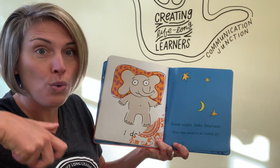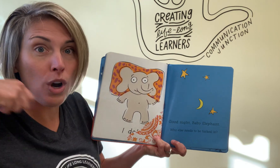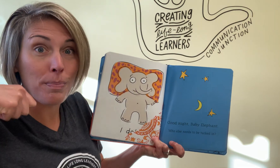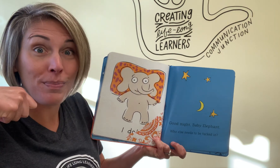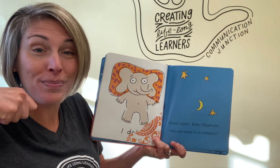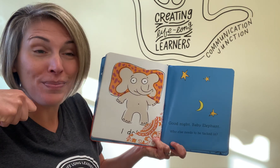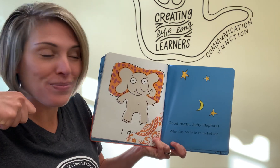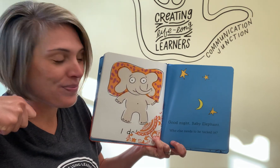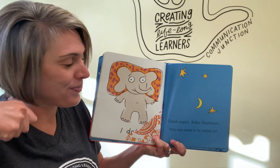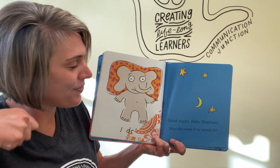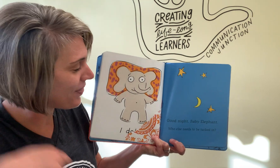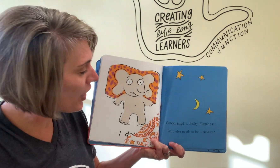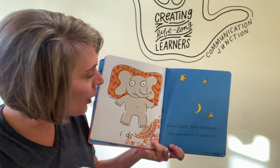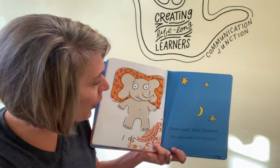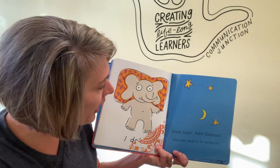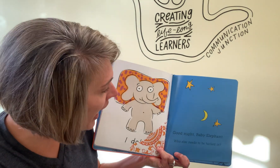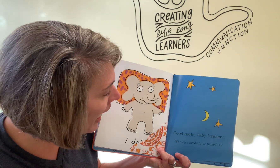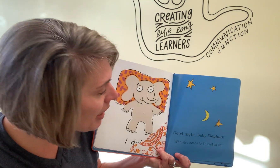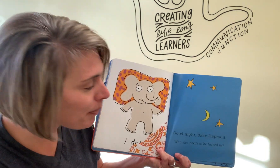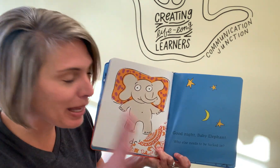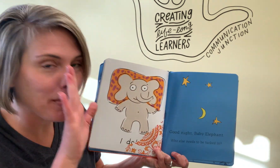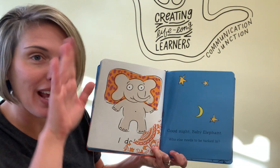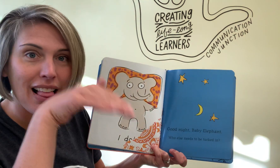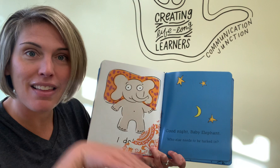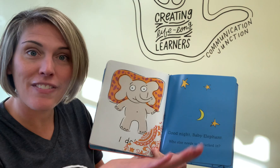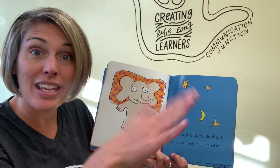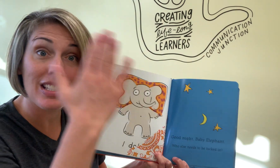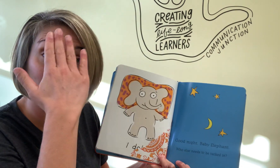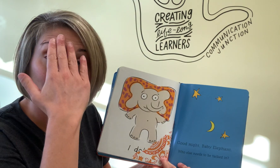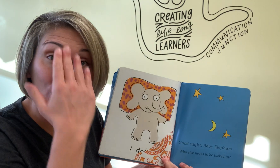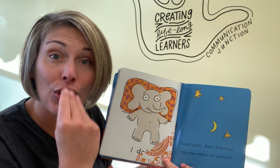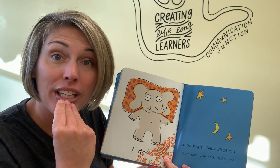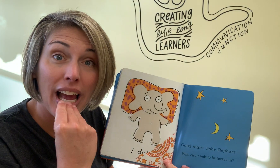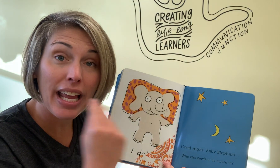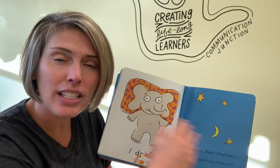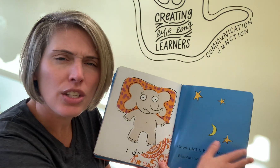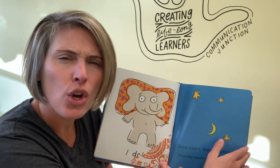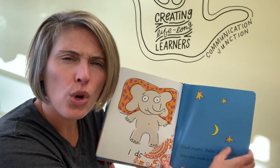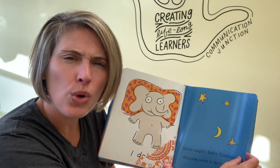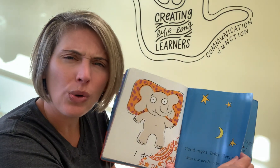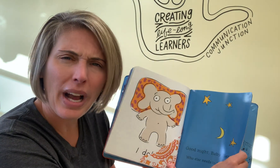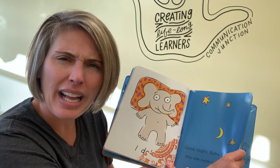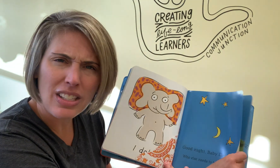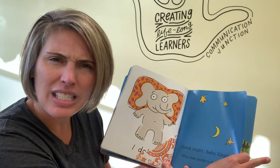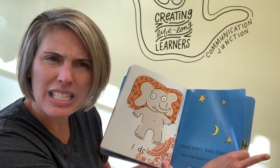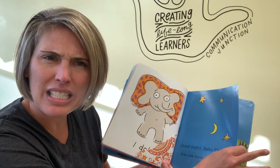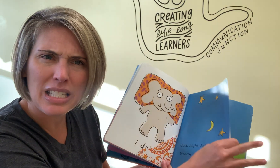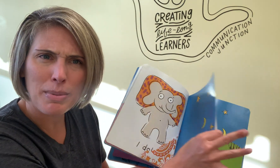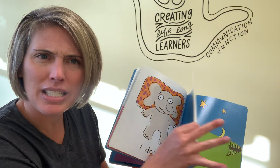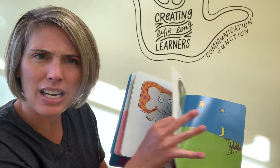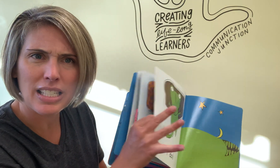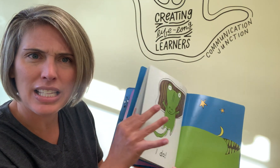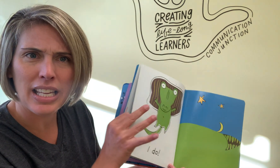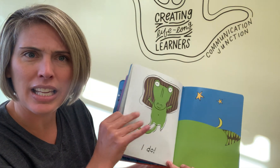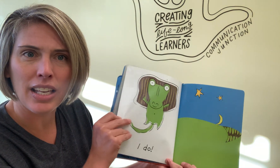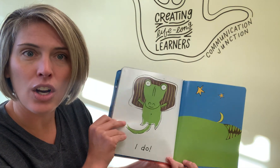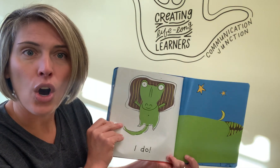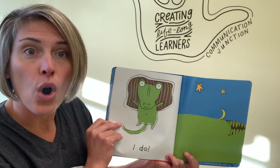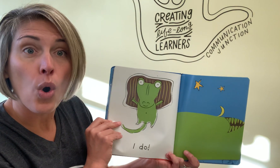Whoop. Good night, baby elephant. Good night. Who else needs to be tucked in?